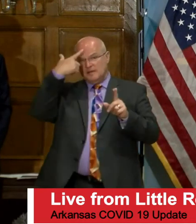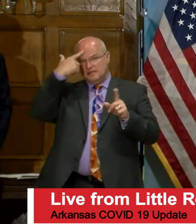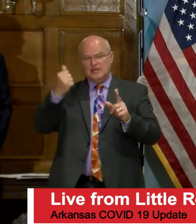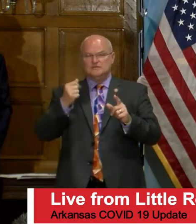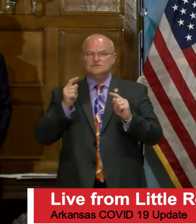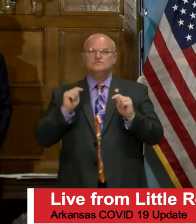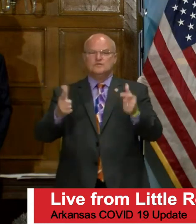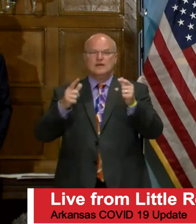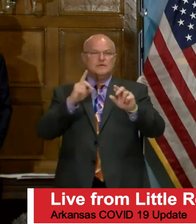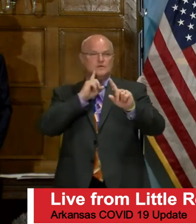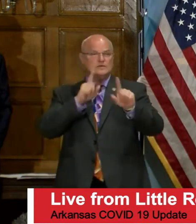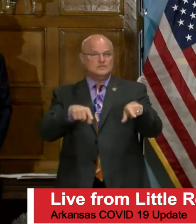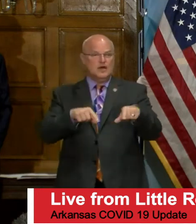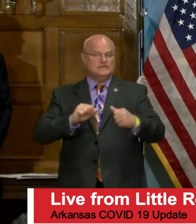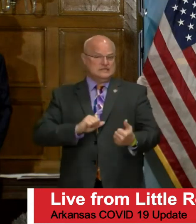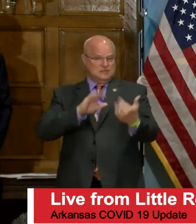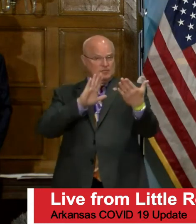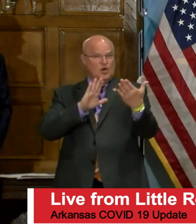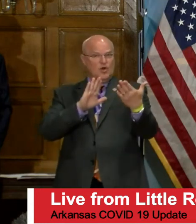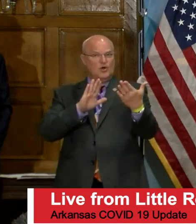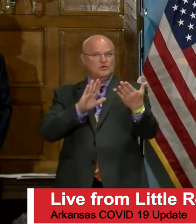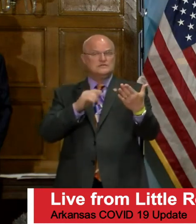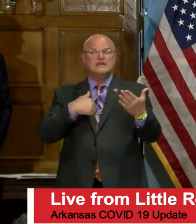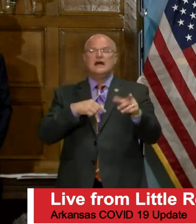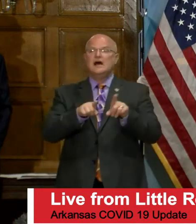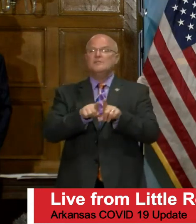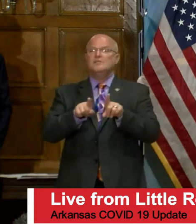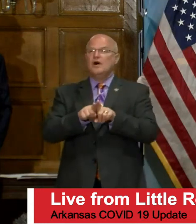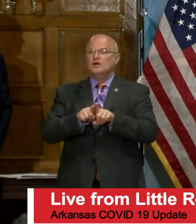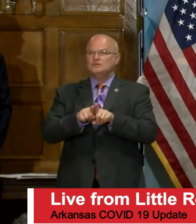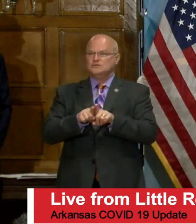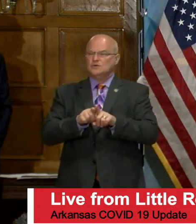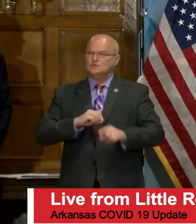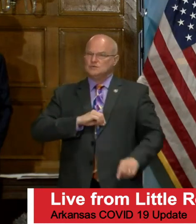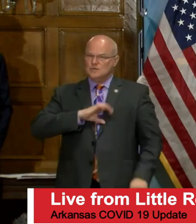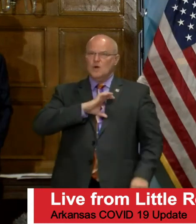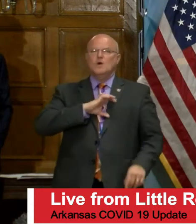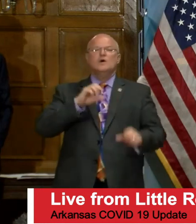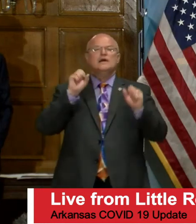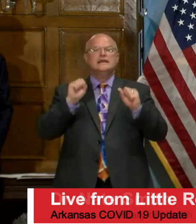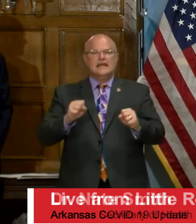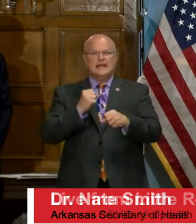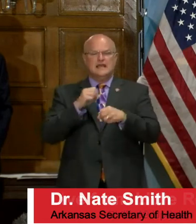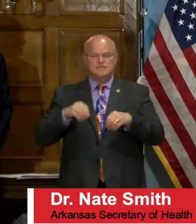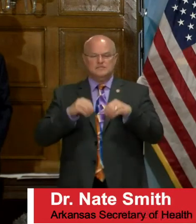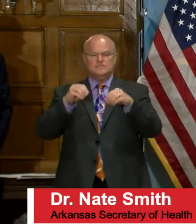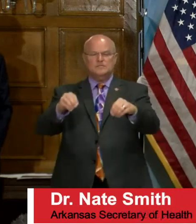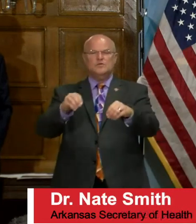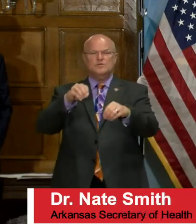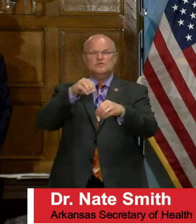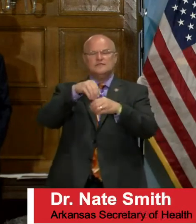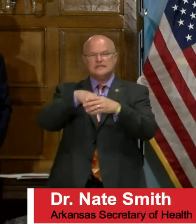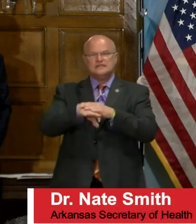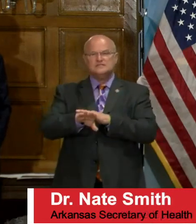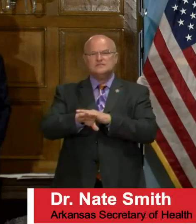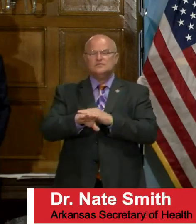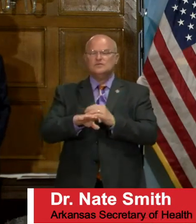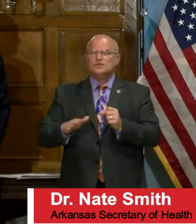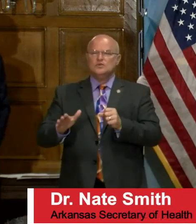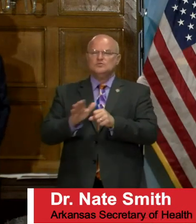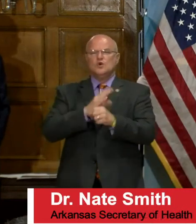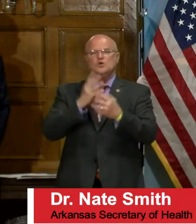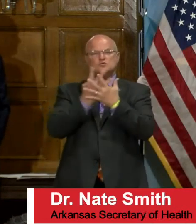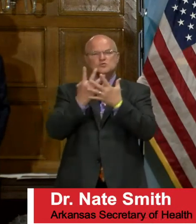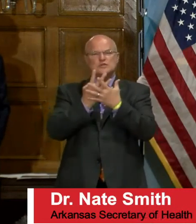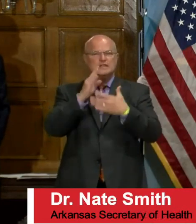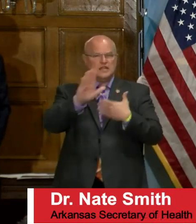rapid response approach. And I'm also very encouraged that we're going to be able to move into a total